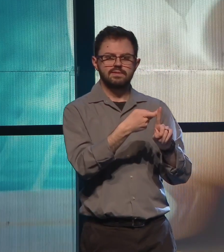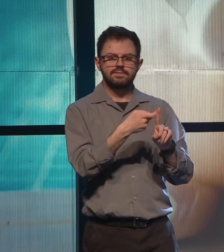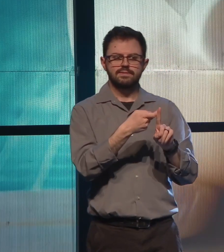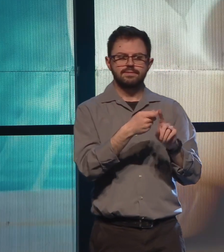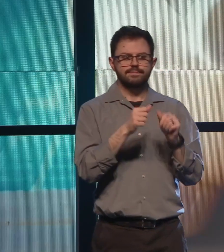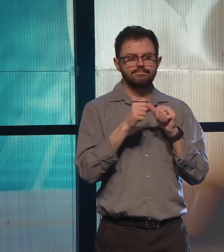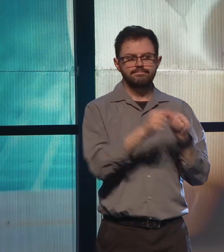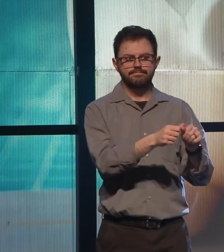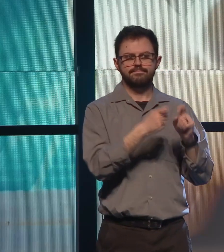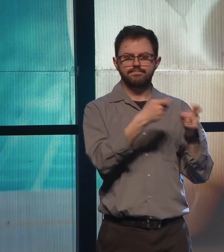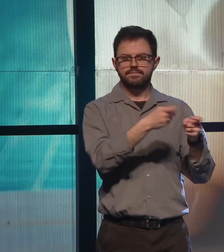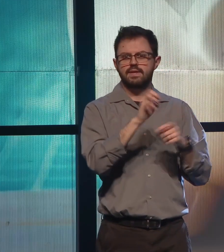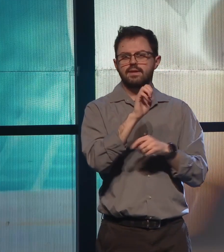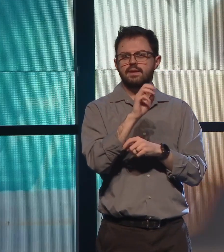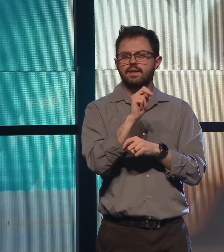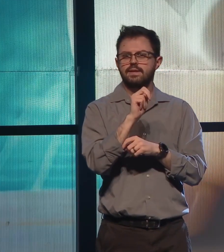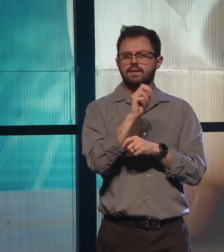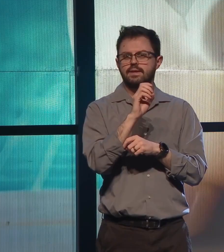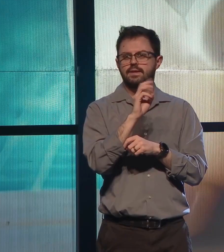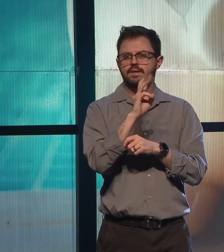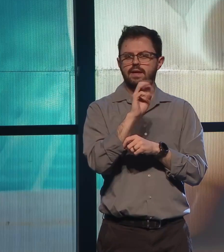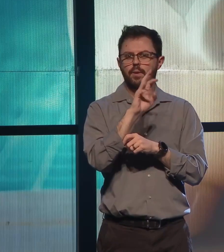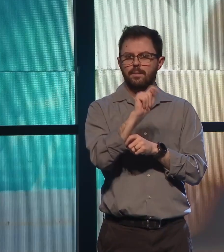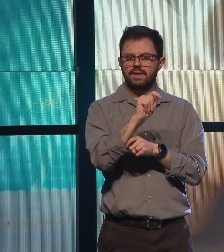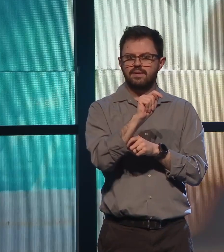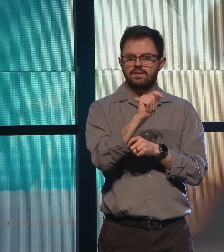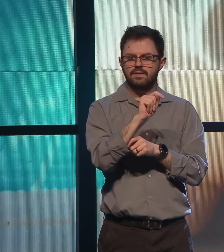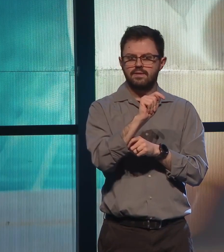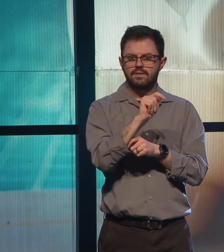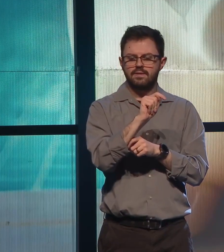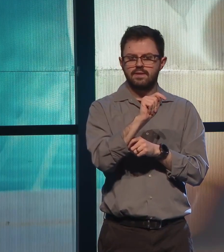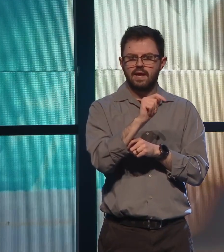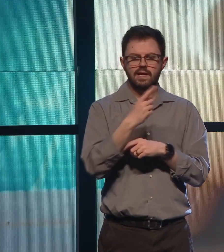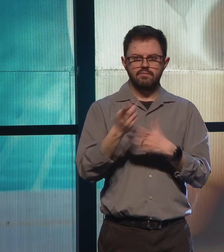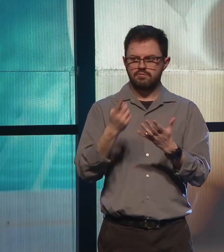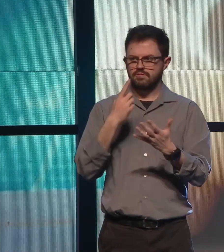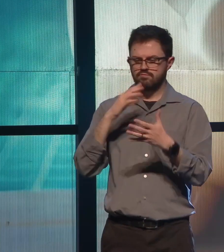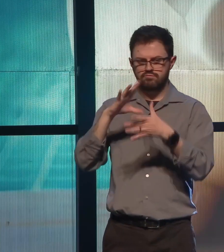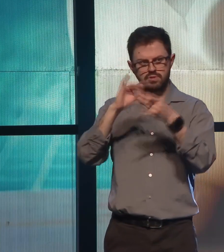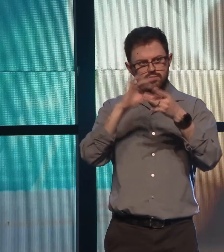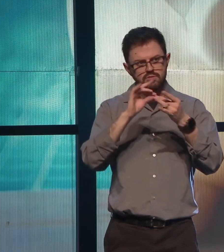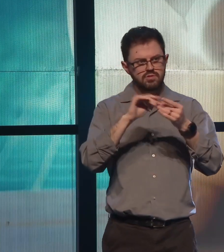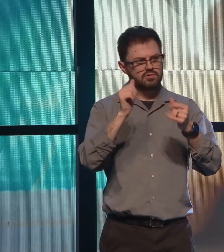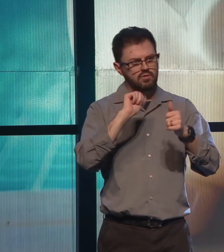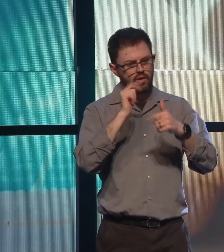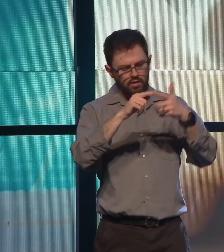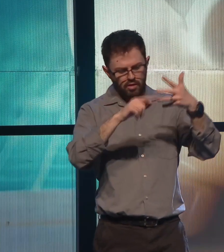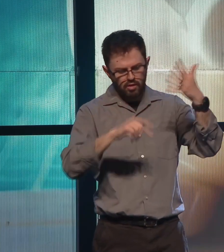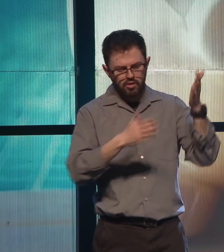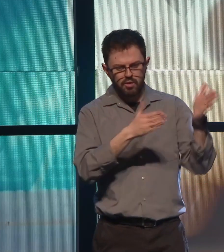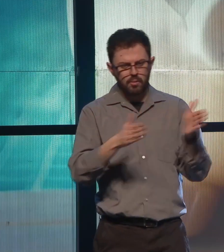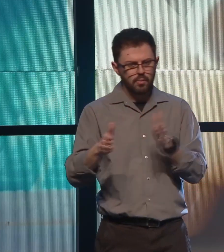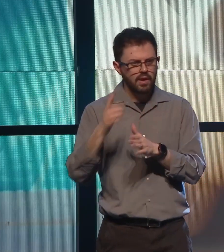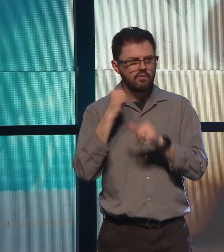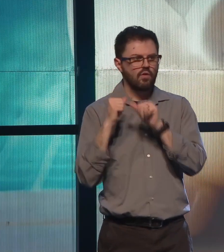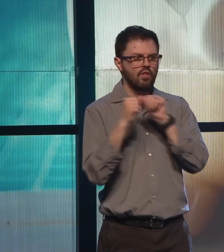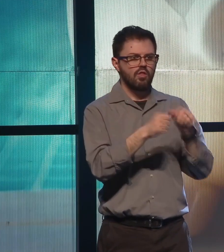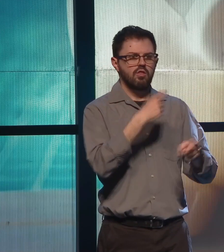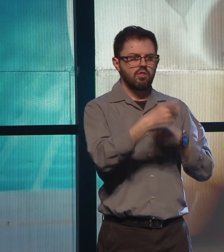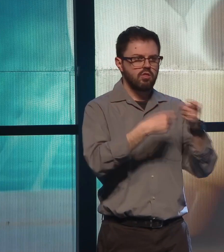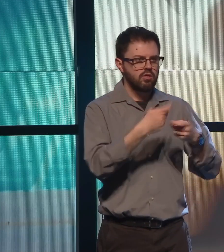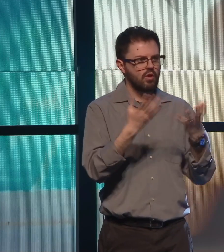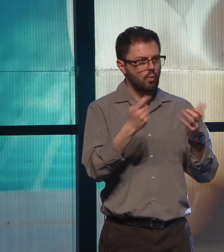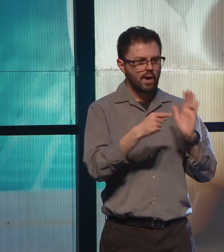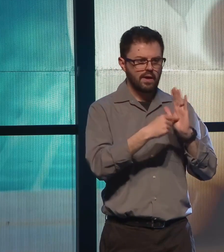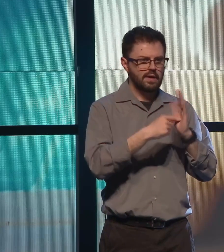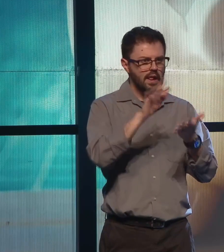debt, wanted them to have an endowment. And he was telling me this was like 3 years before he was going to retire. And like the center had like $3 million in debt. And I